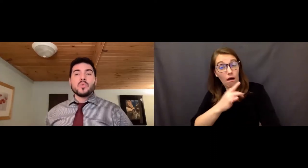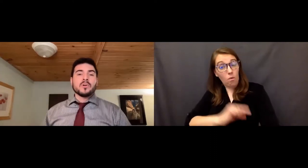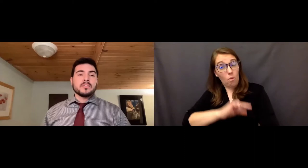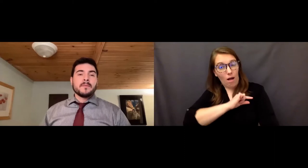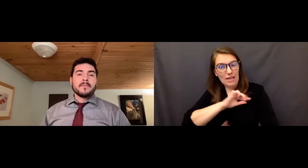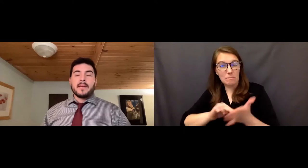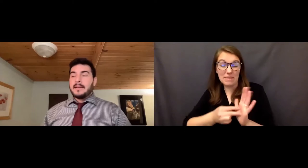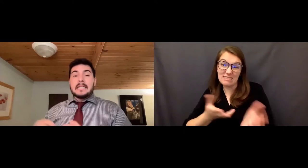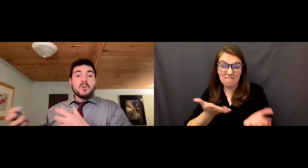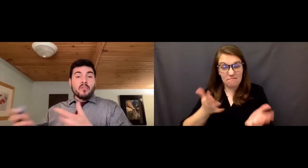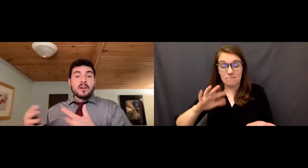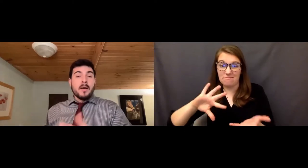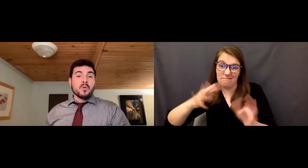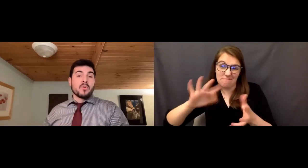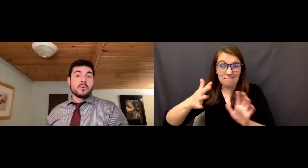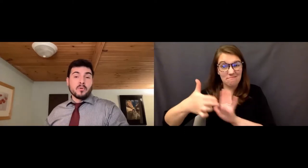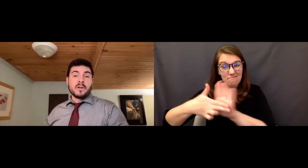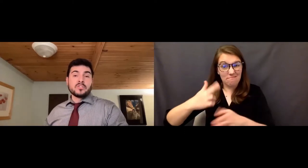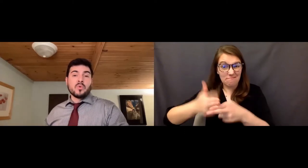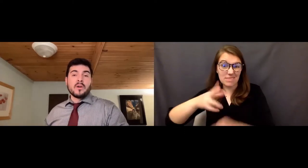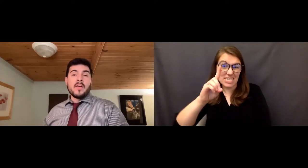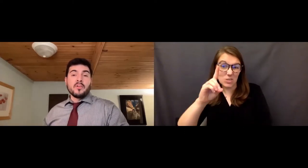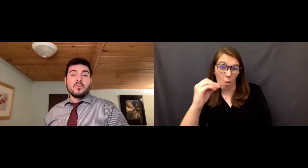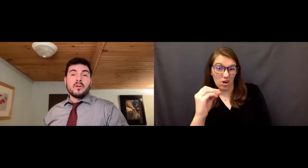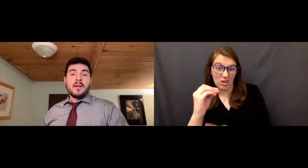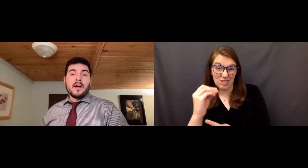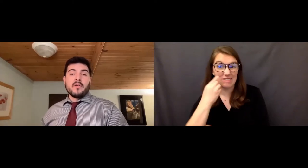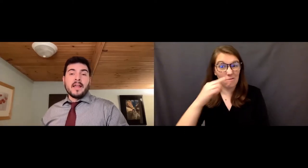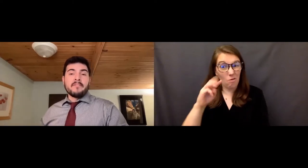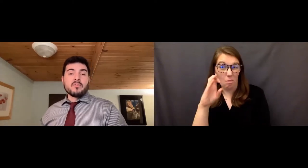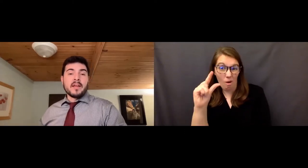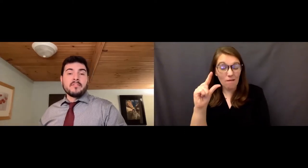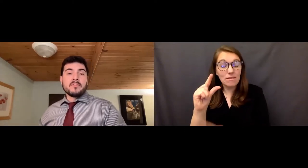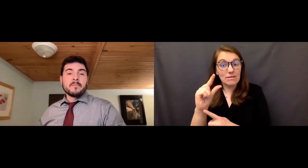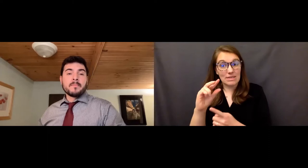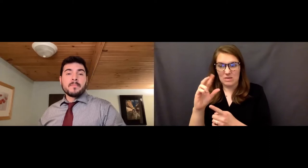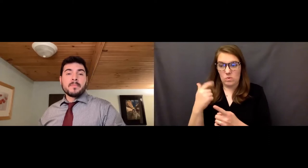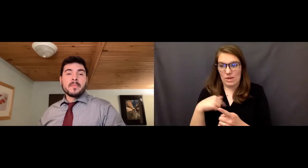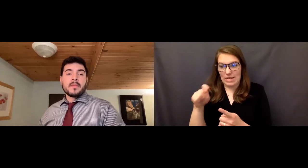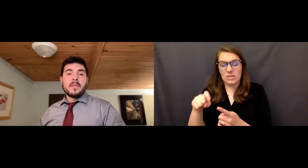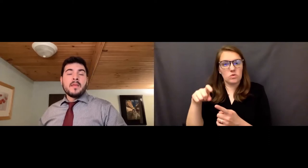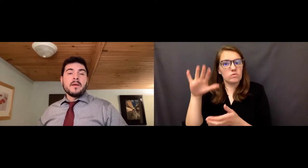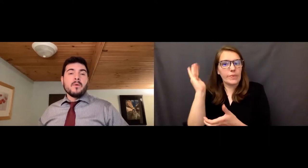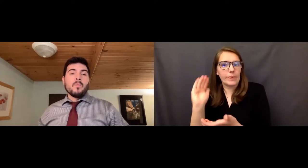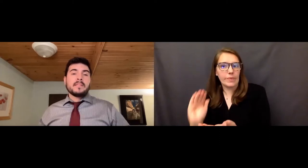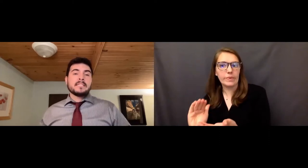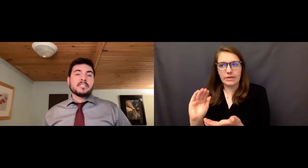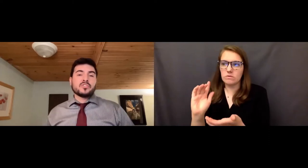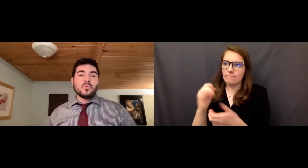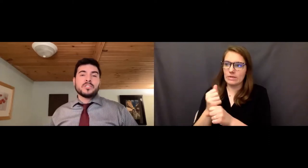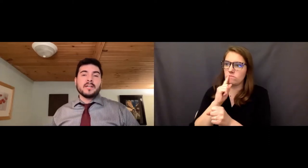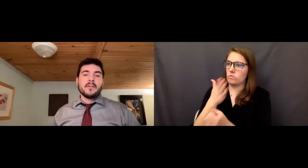dispositional disorders that need to be overcome in order to progress toward the good of our life in Christ. Now, what